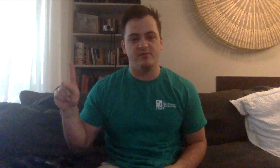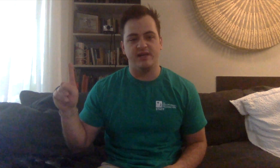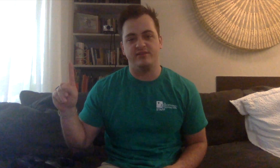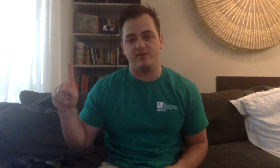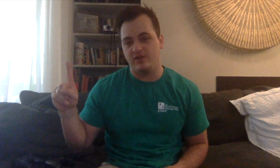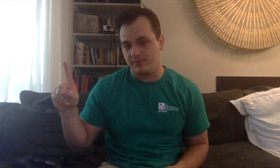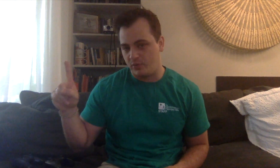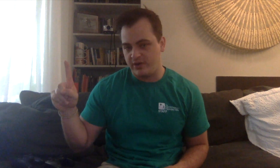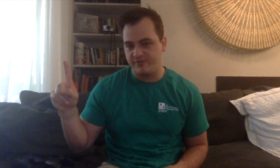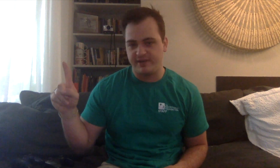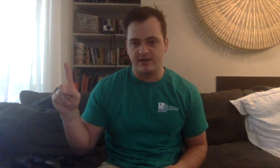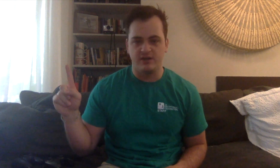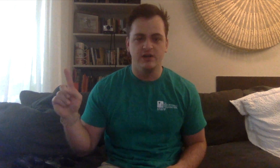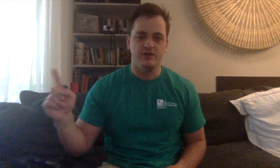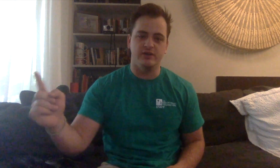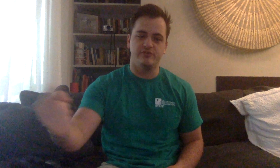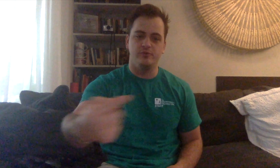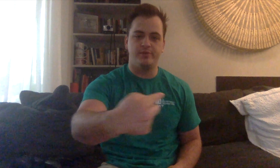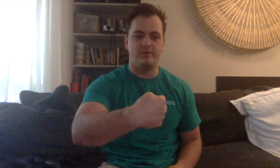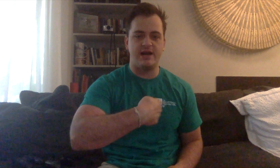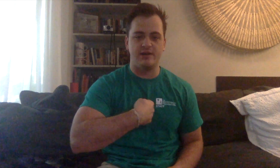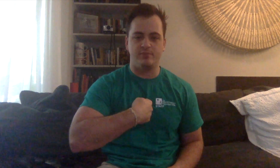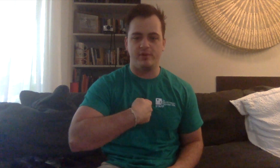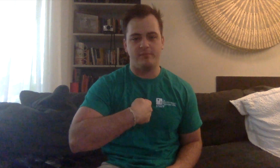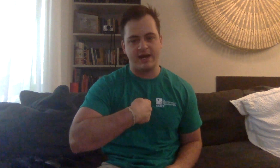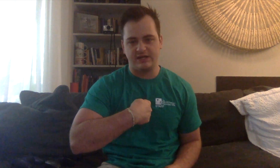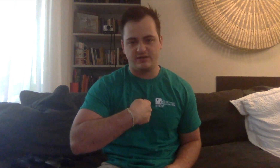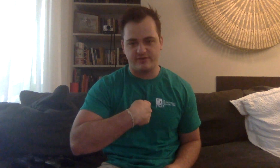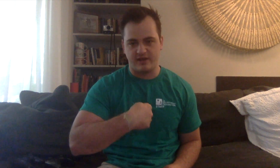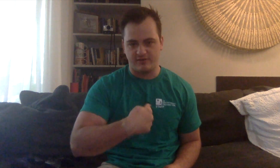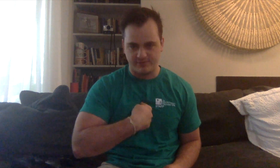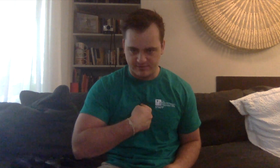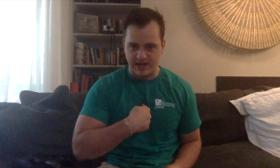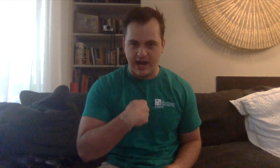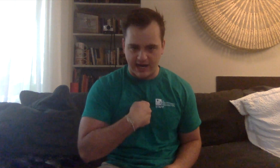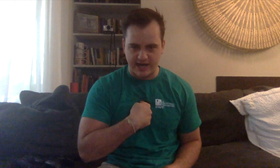that's a pointer finger. You're going to swoop it around and point back at yourself. I.